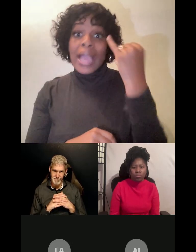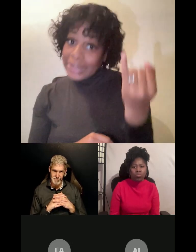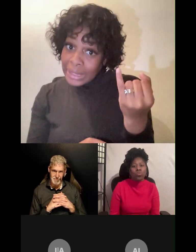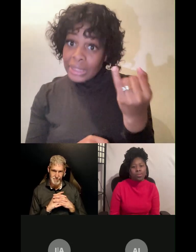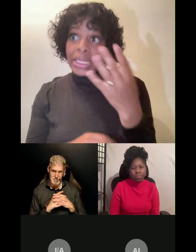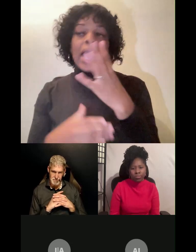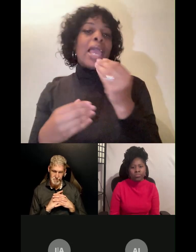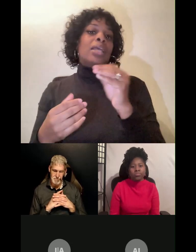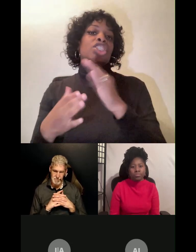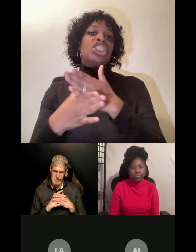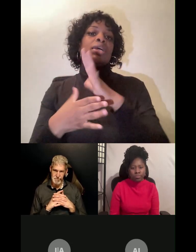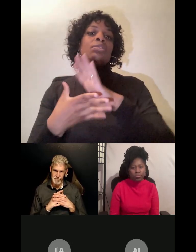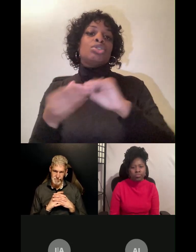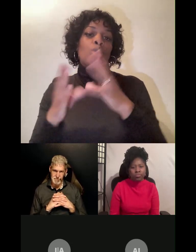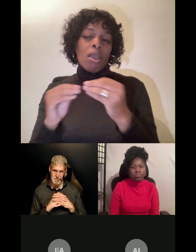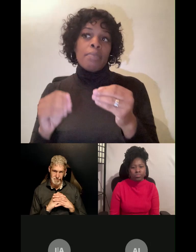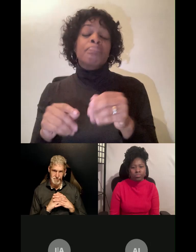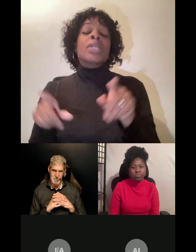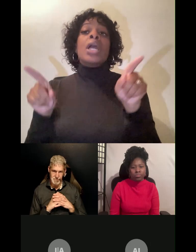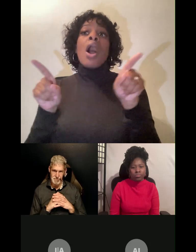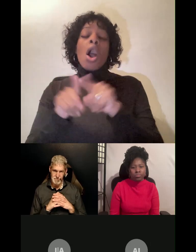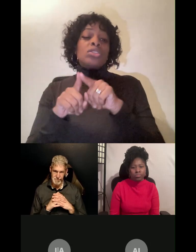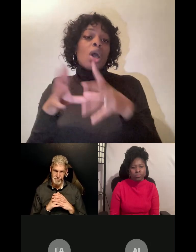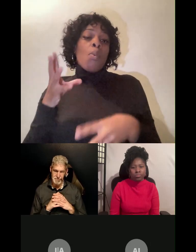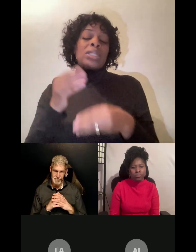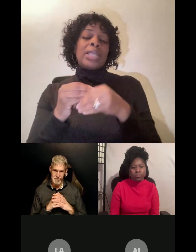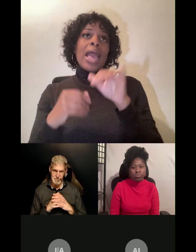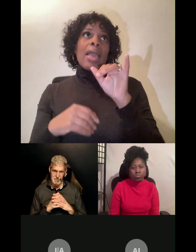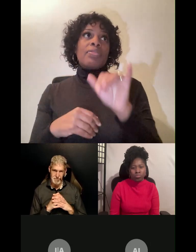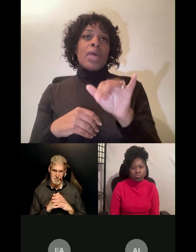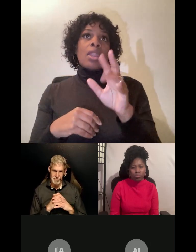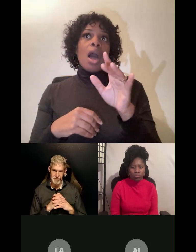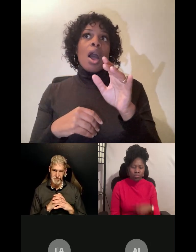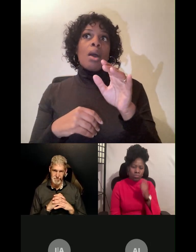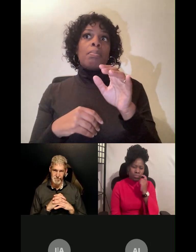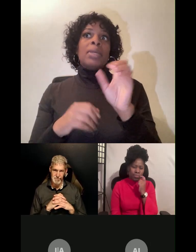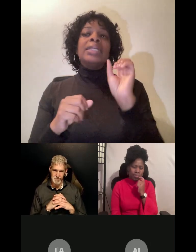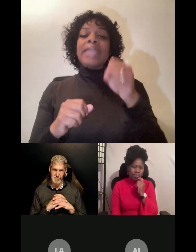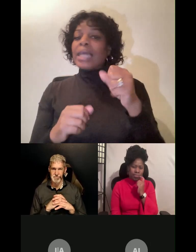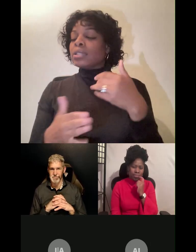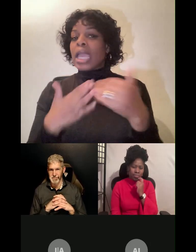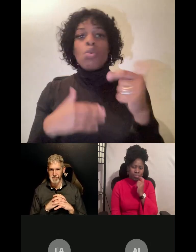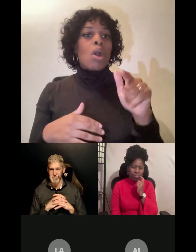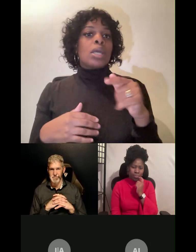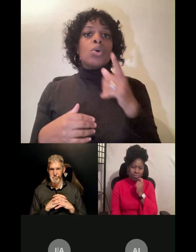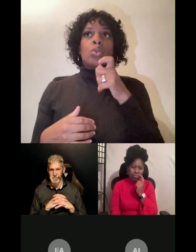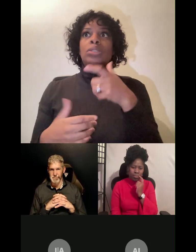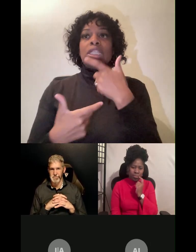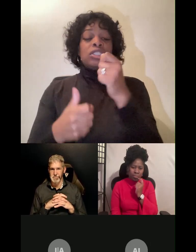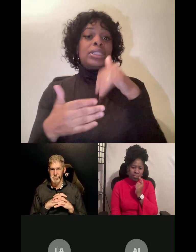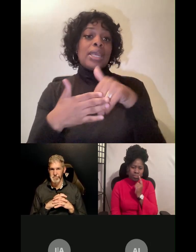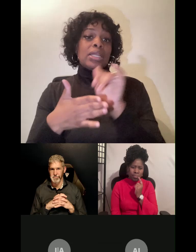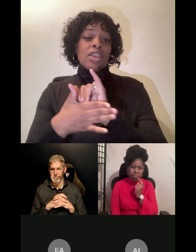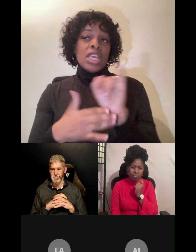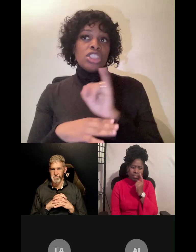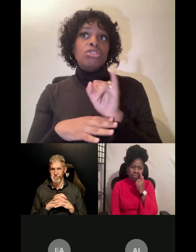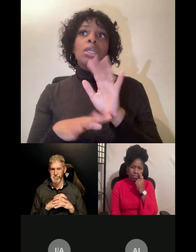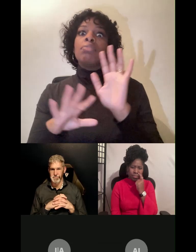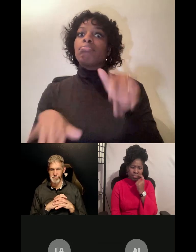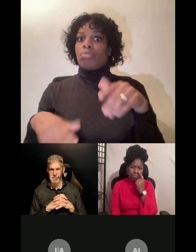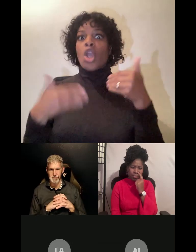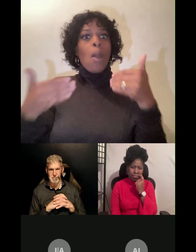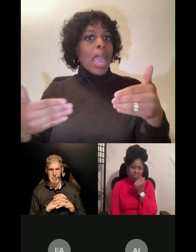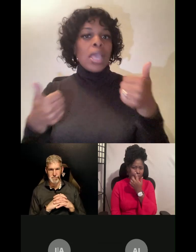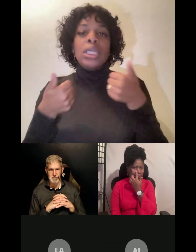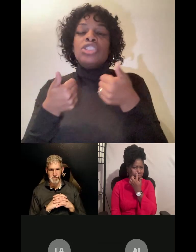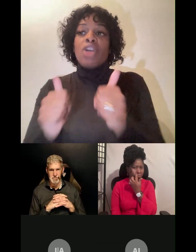communicate ideas and share the story. Also, I wanted to add that yes, anyone who's interested in the